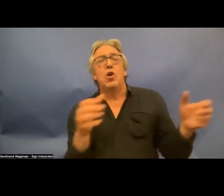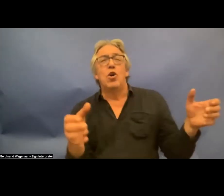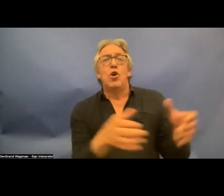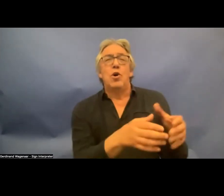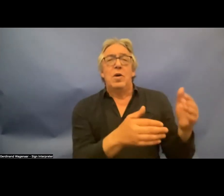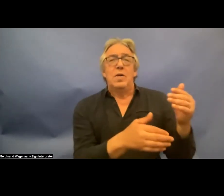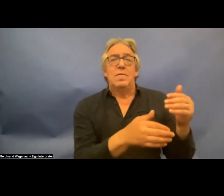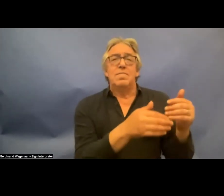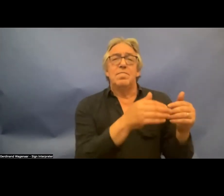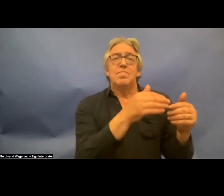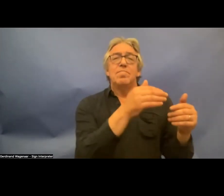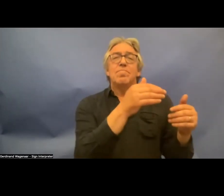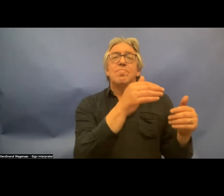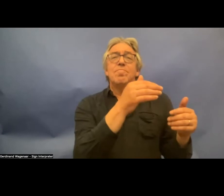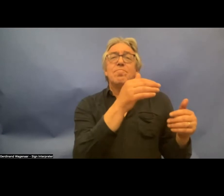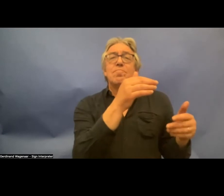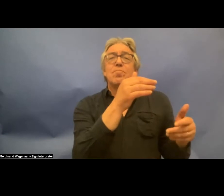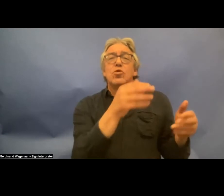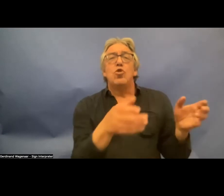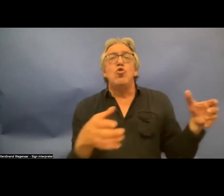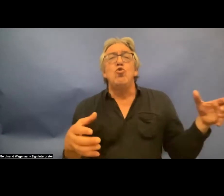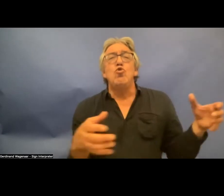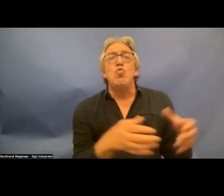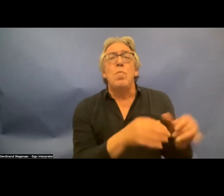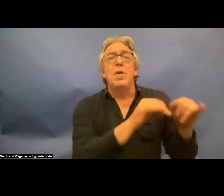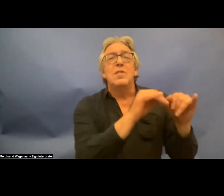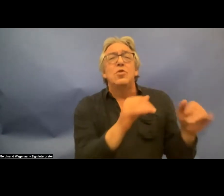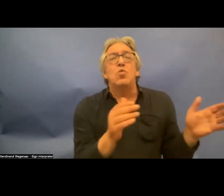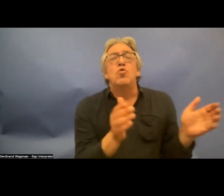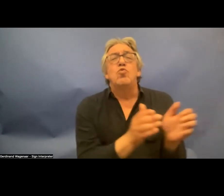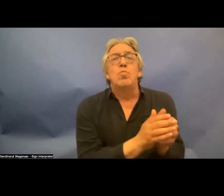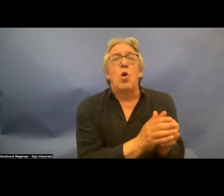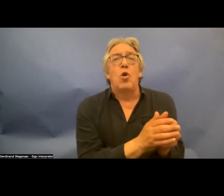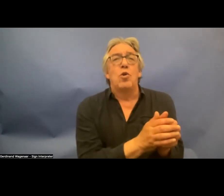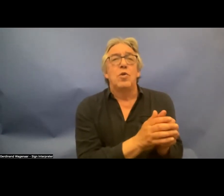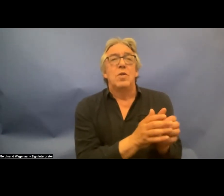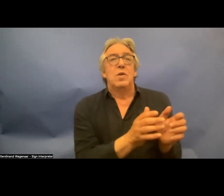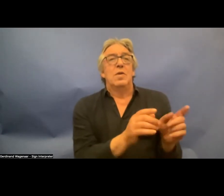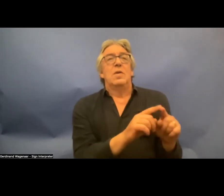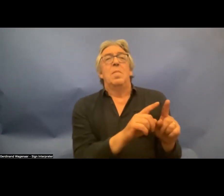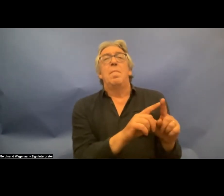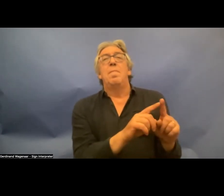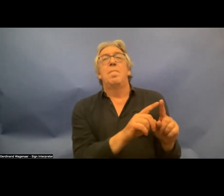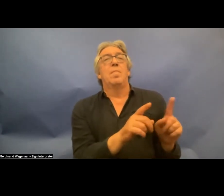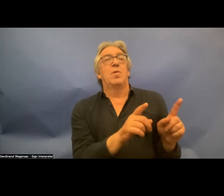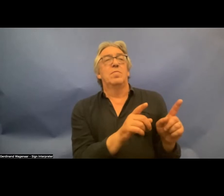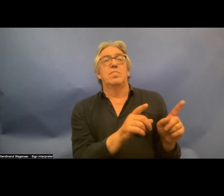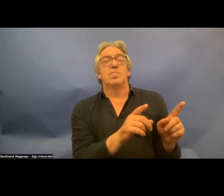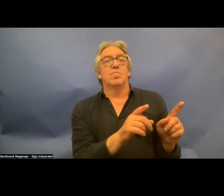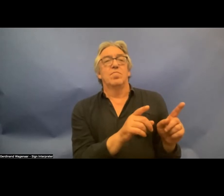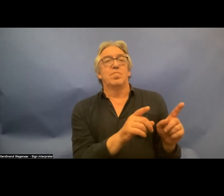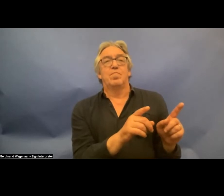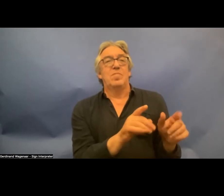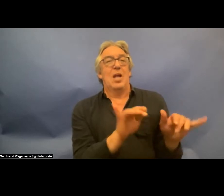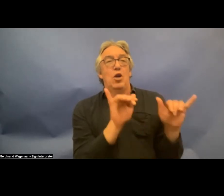with disabilities and adults with disabilities, it is almost taken as given that that's where they will